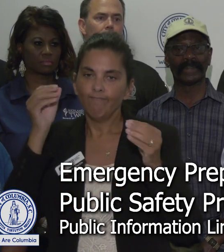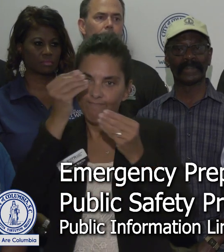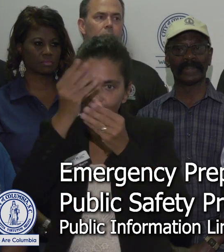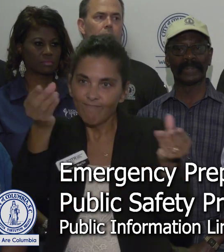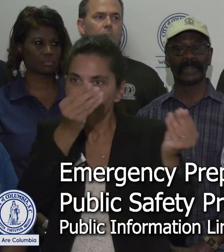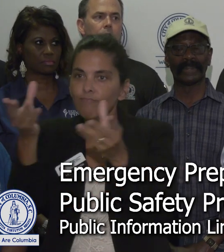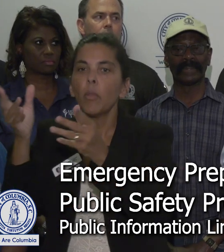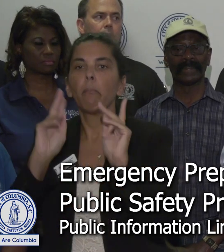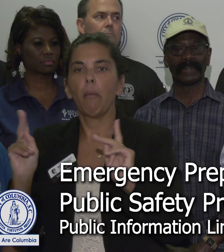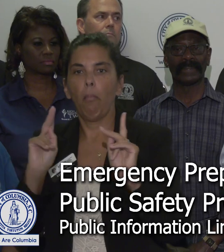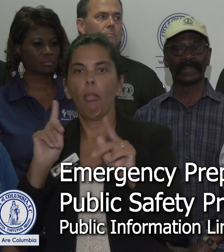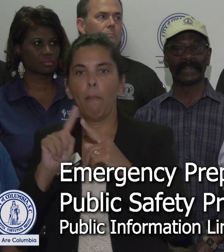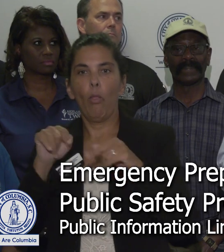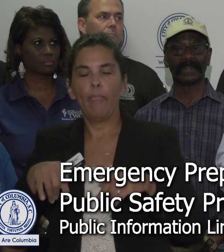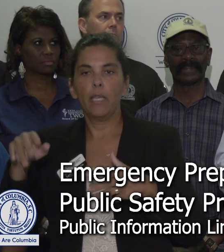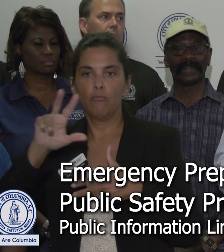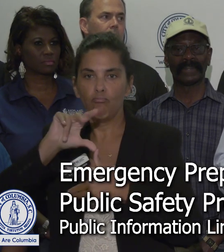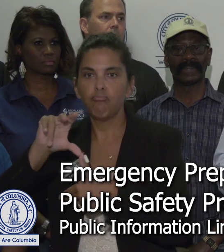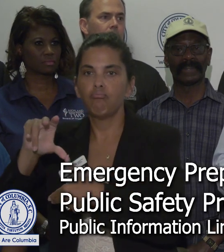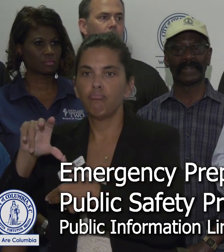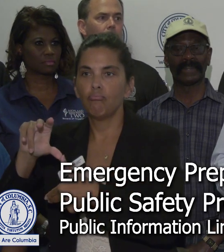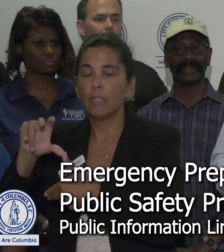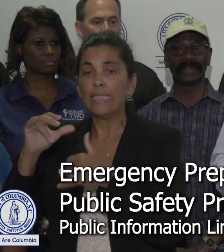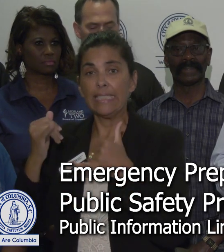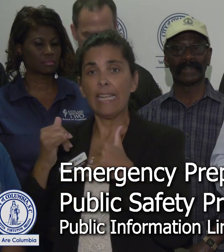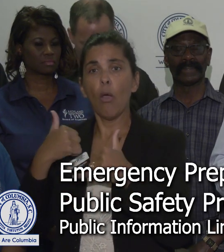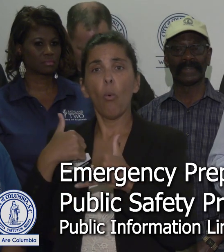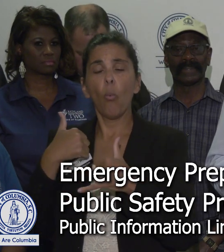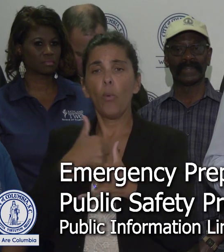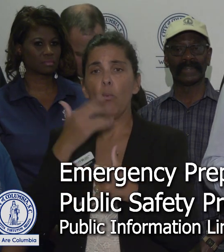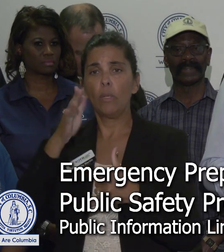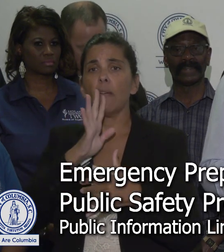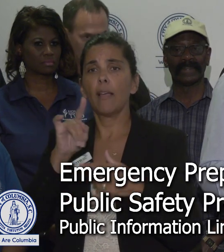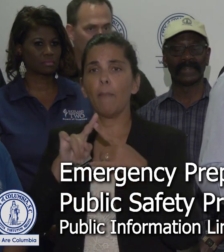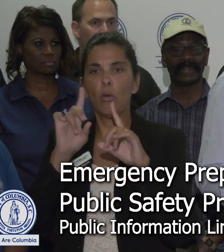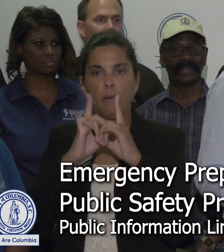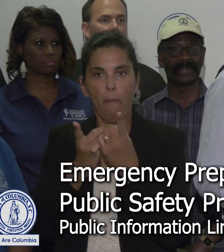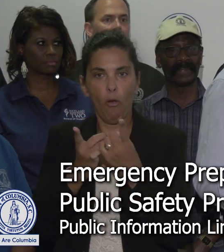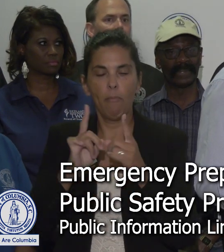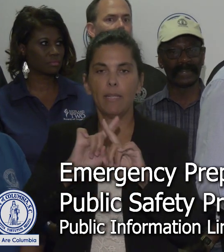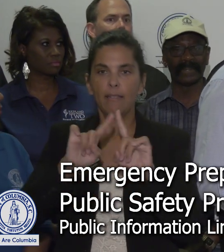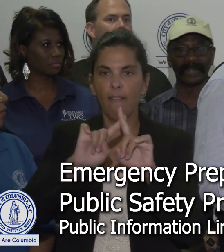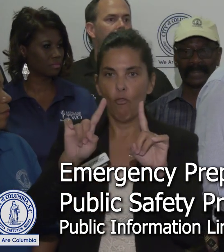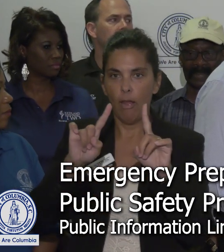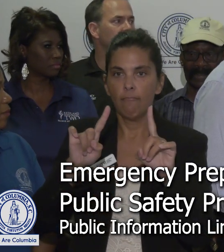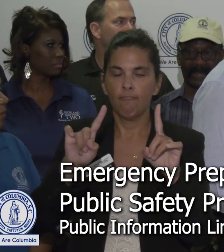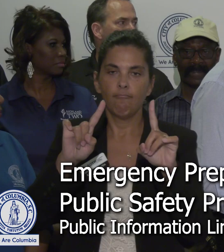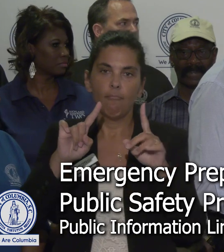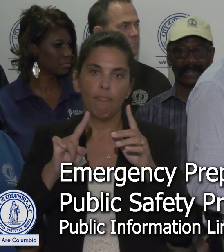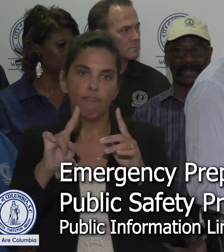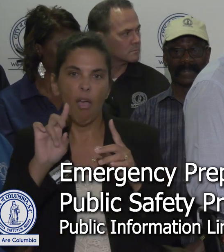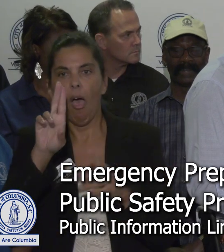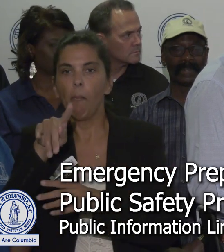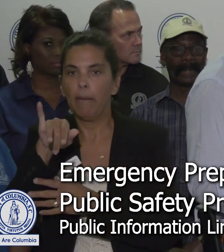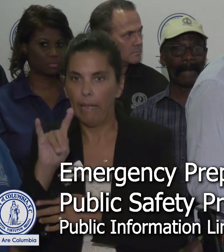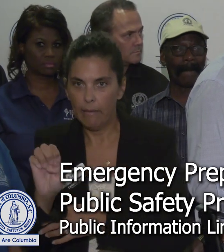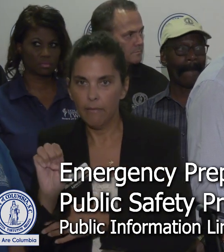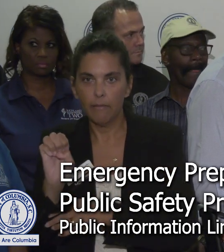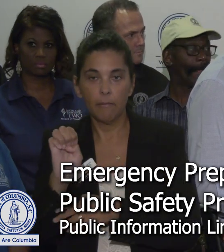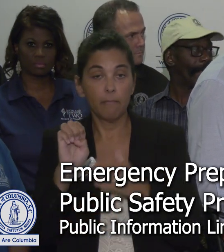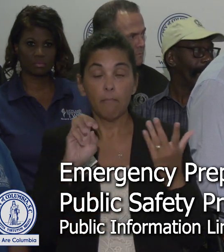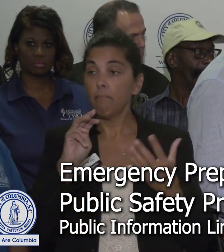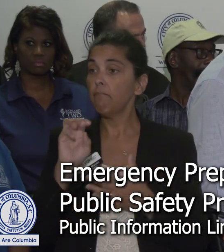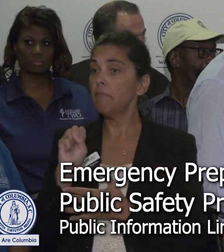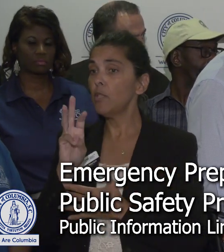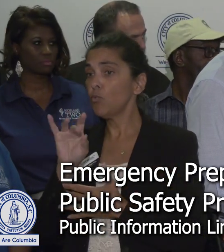step aside, and I think we're going to go into departmental updates. I'm not sure if you want to MC Ms. Wilson, or just ask